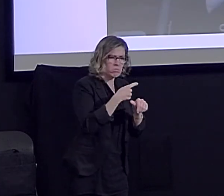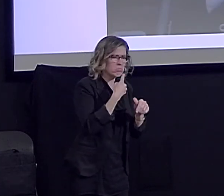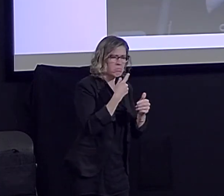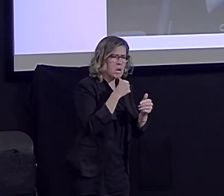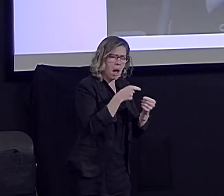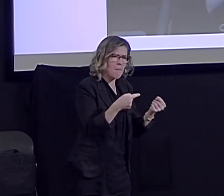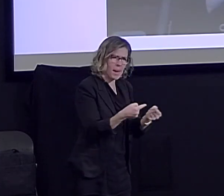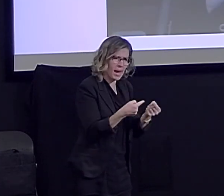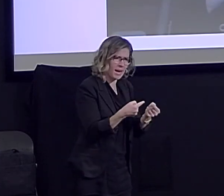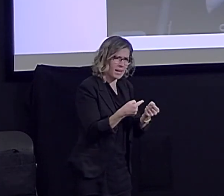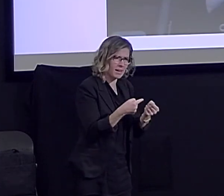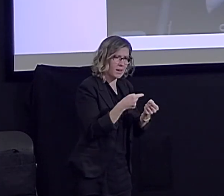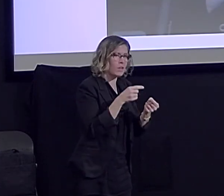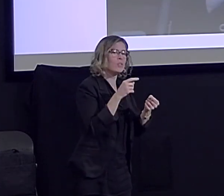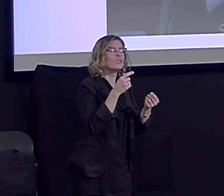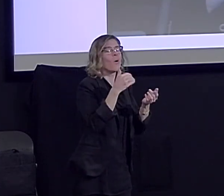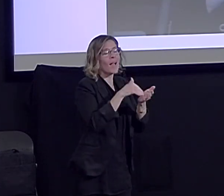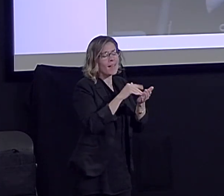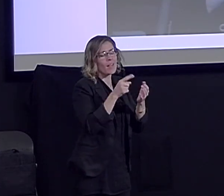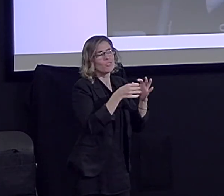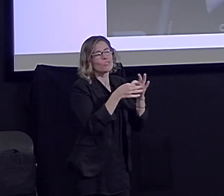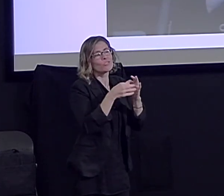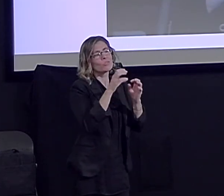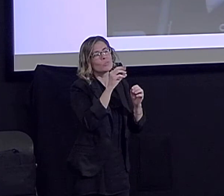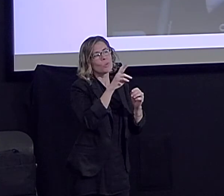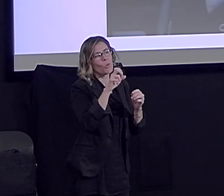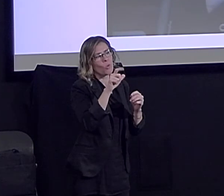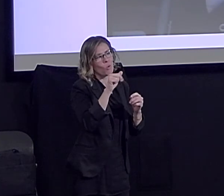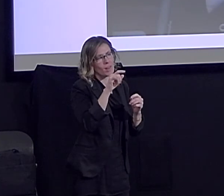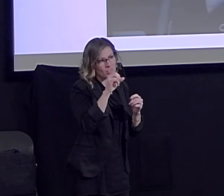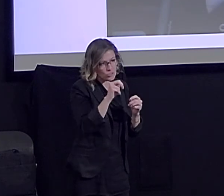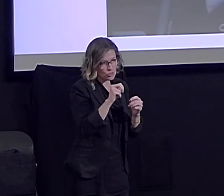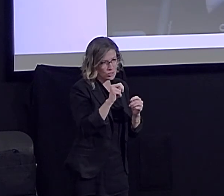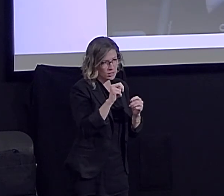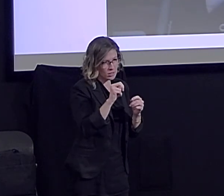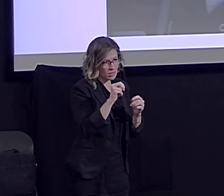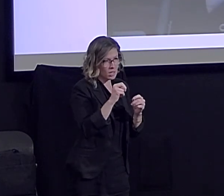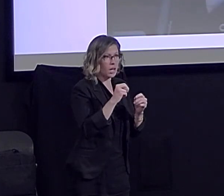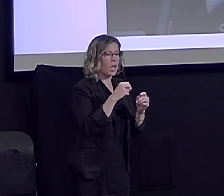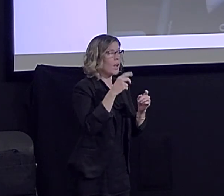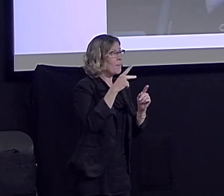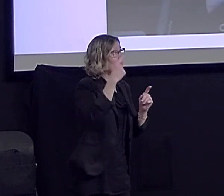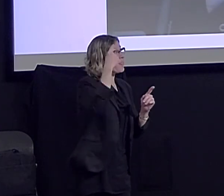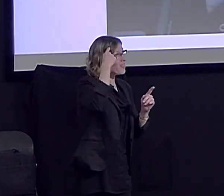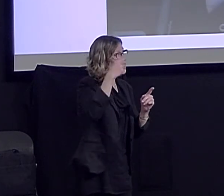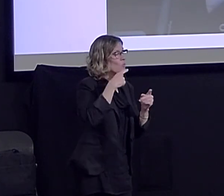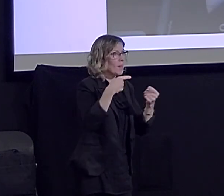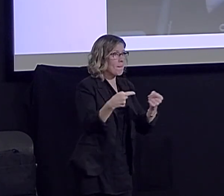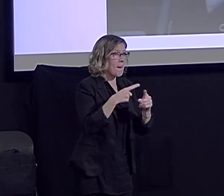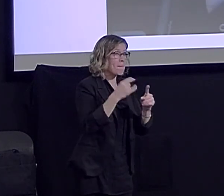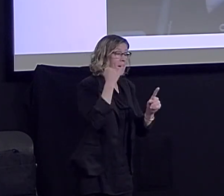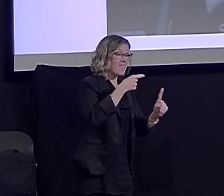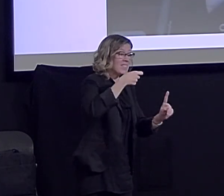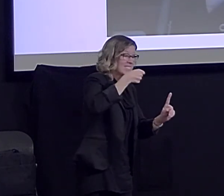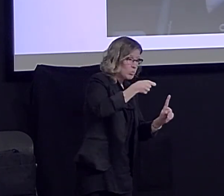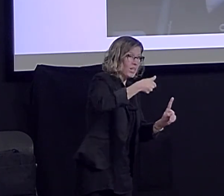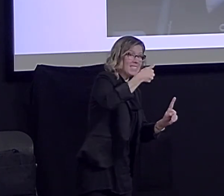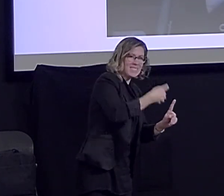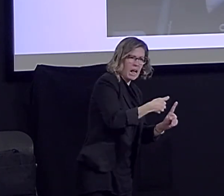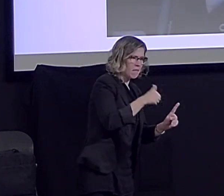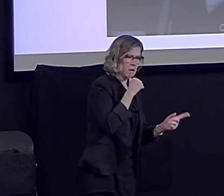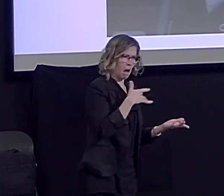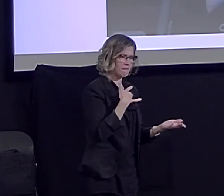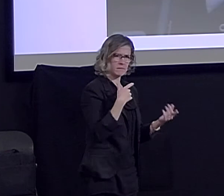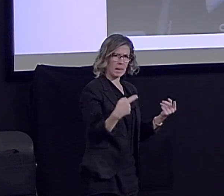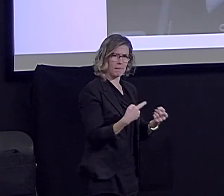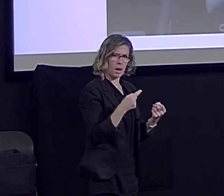So that's correlation. So correlation is wrong. Correlation says pain, but if you stimulate, there is no pain. It's an area in